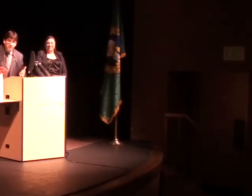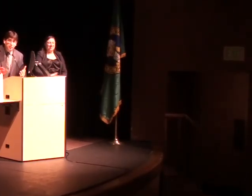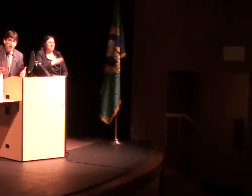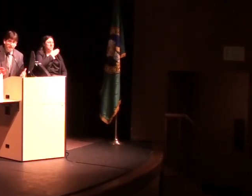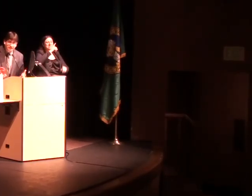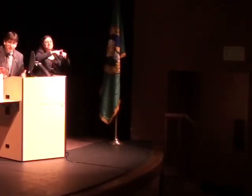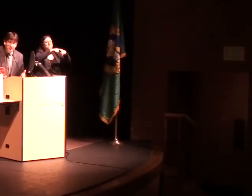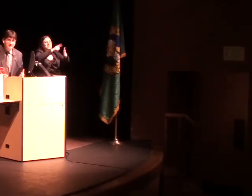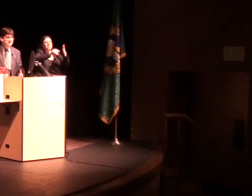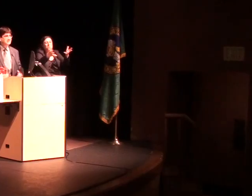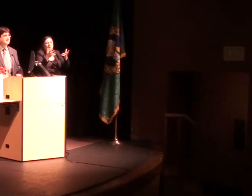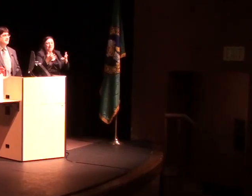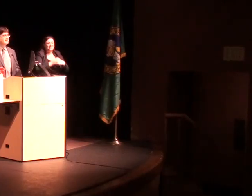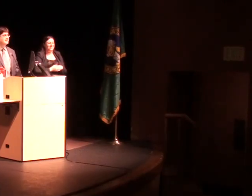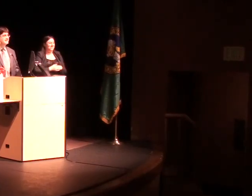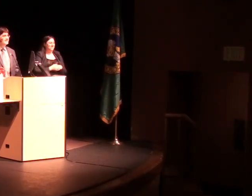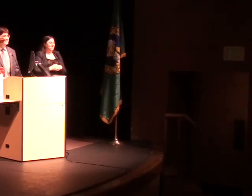Depends on what you want, you know?